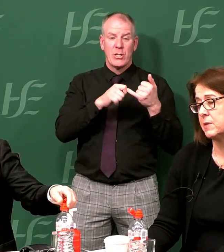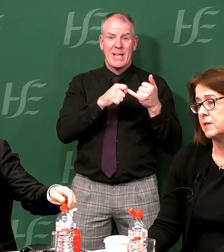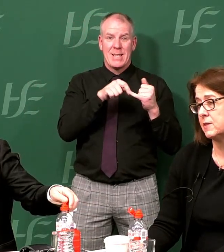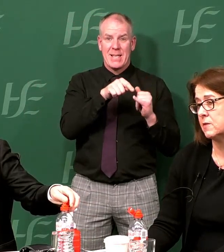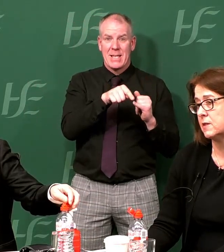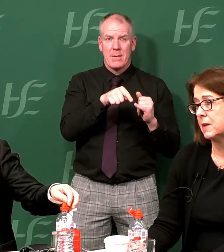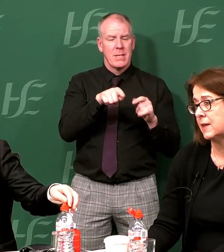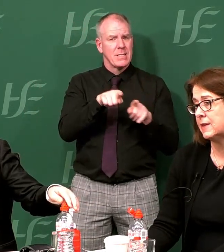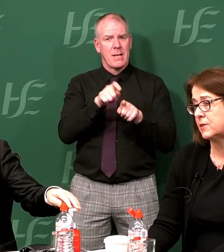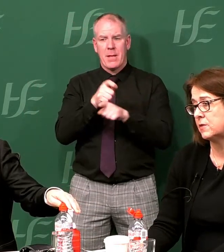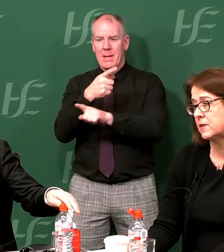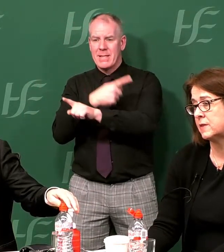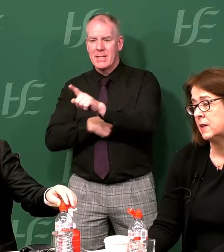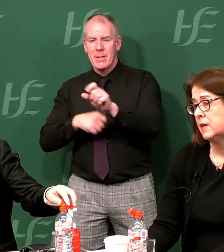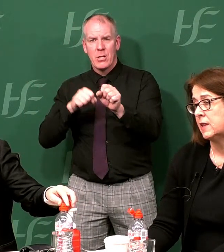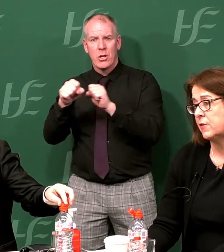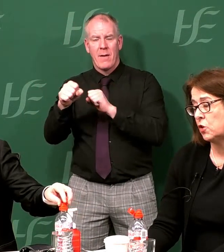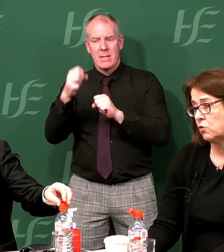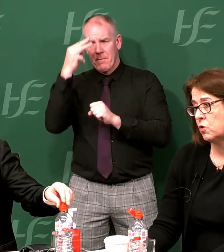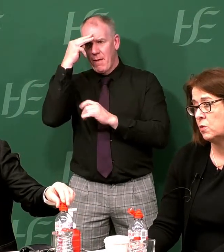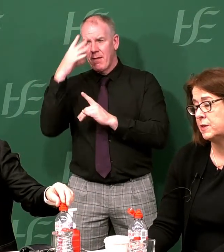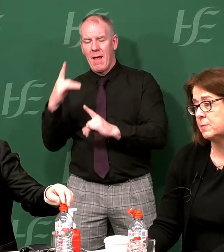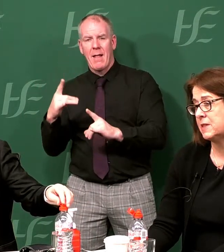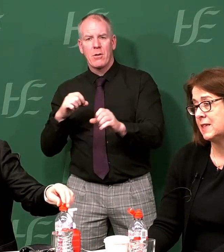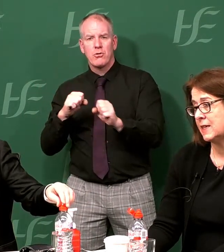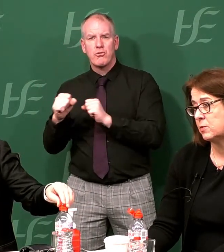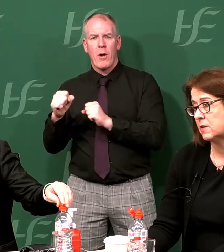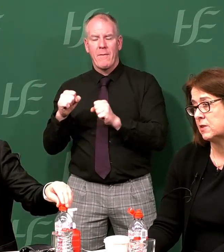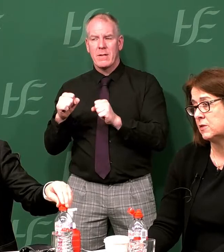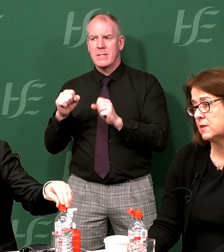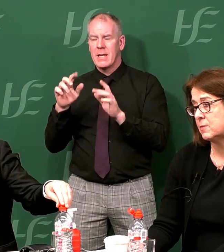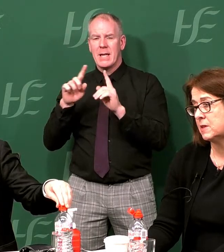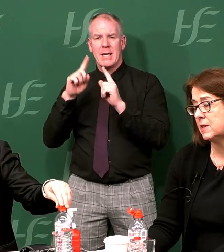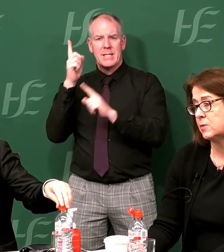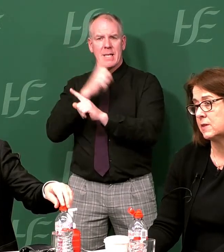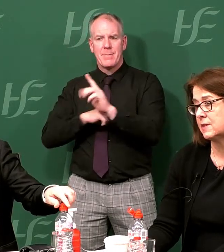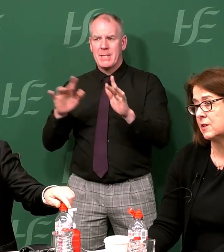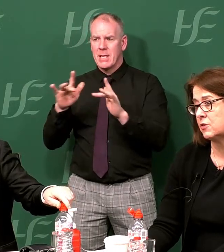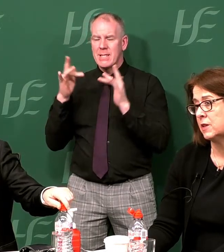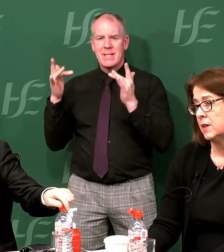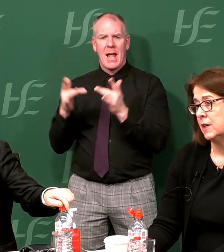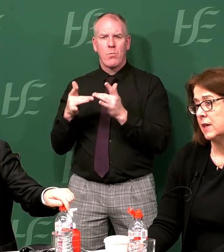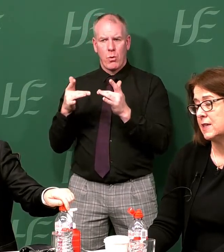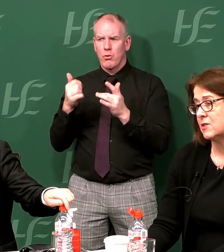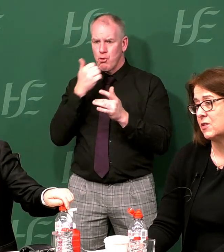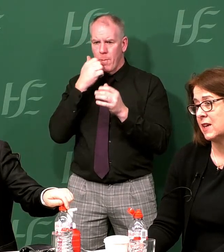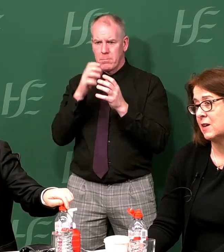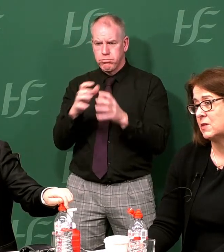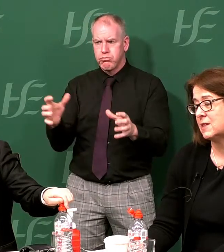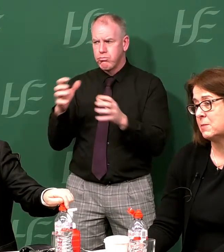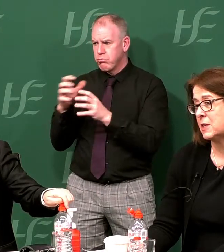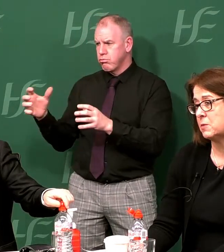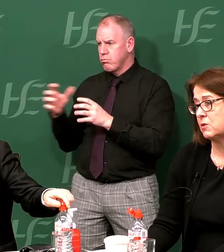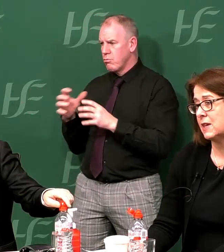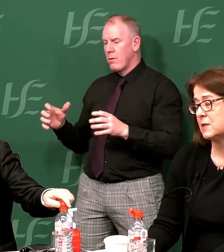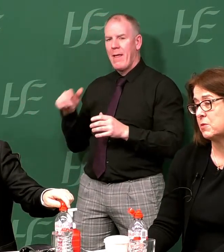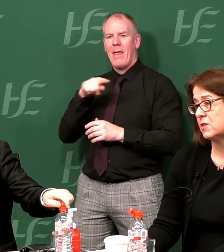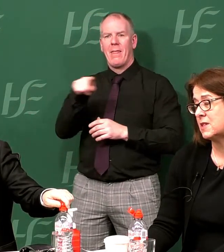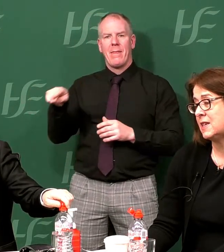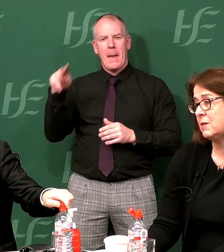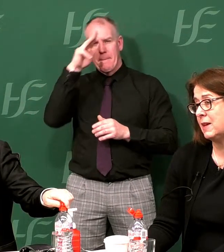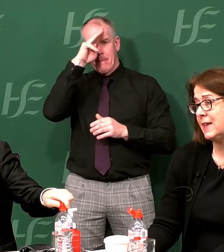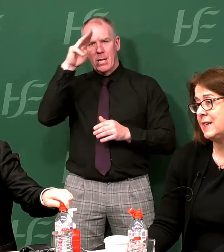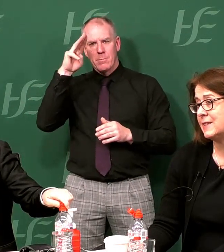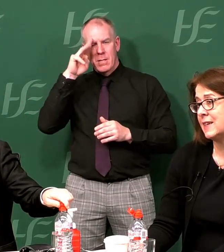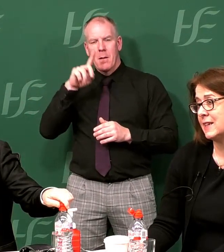you have disability services, mental health services. They've all grown, disability networks, children's disability networks, etc. So they're counted as management grades, but